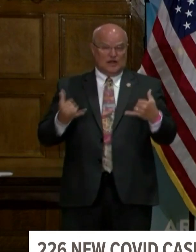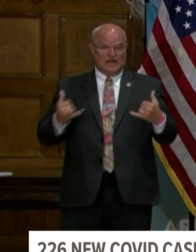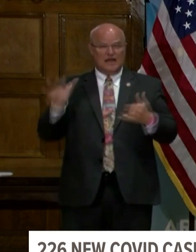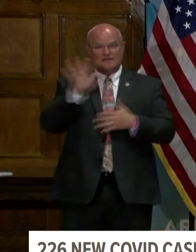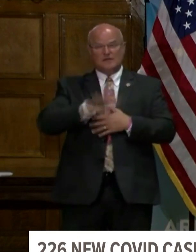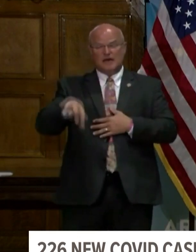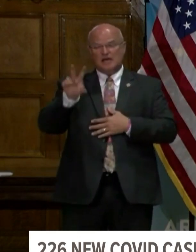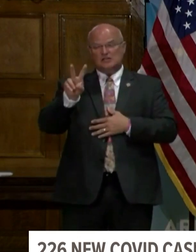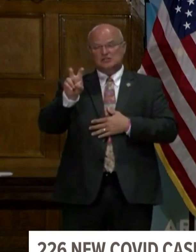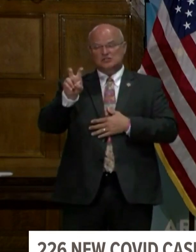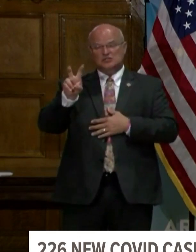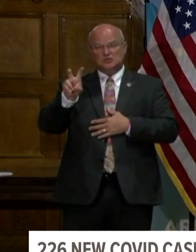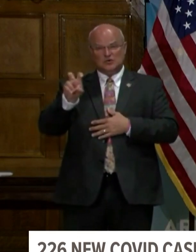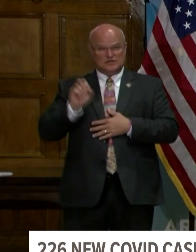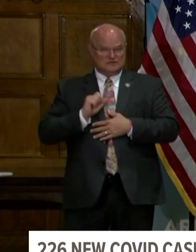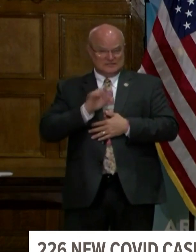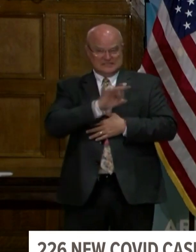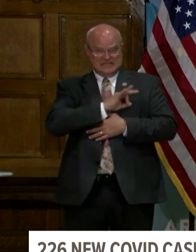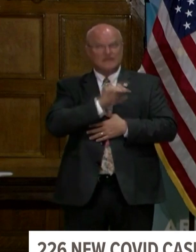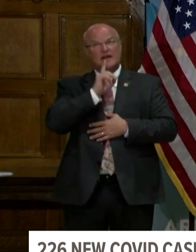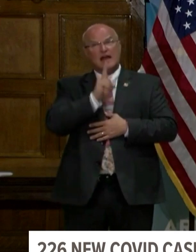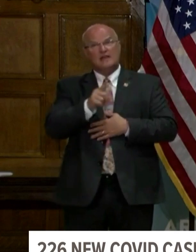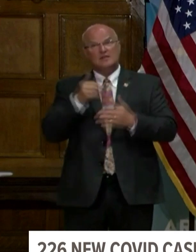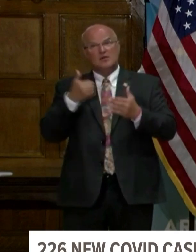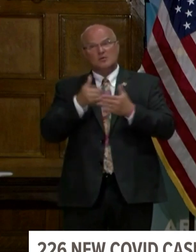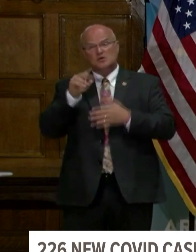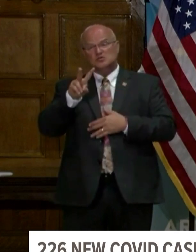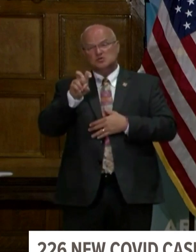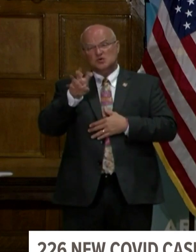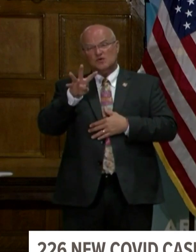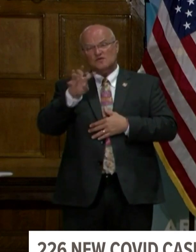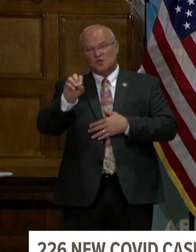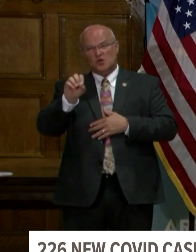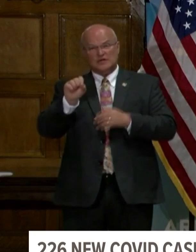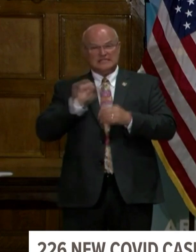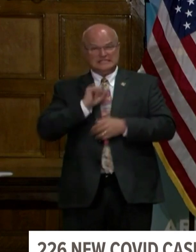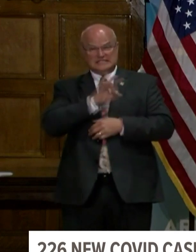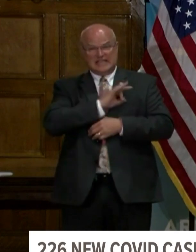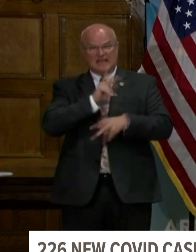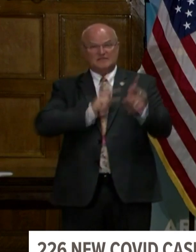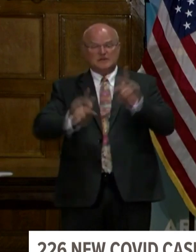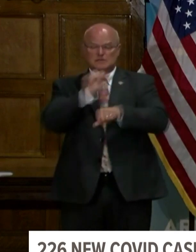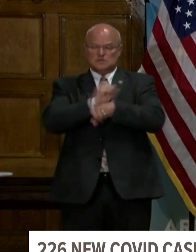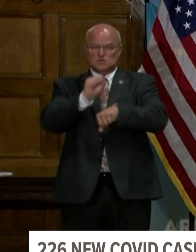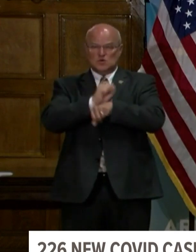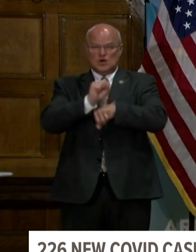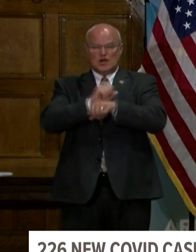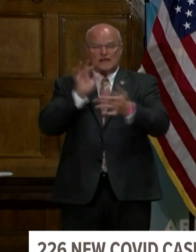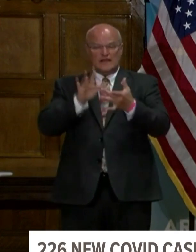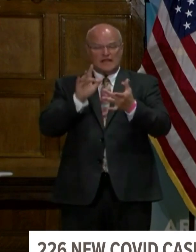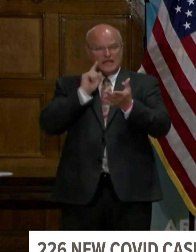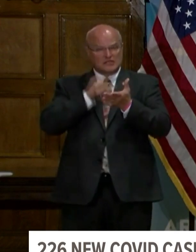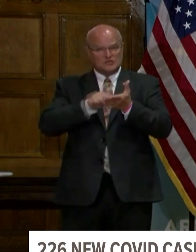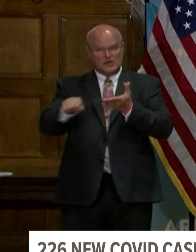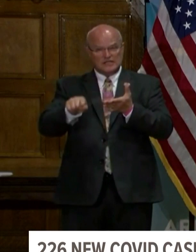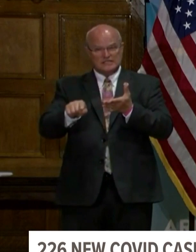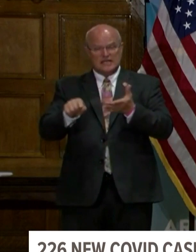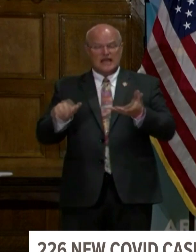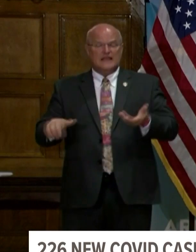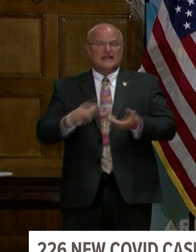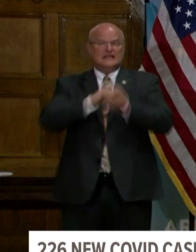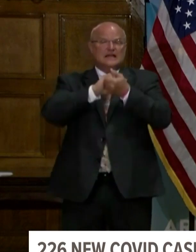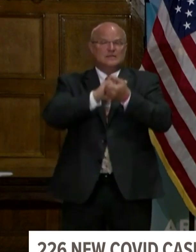we have about 200 staff, actually closer to 240 staff right now working on it. And then we have